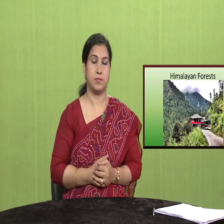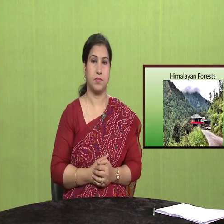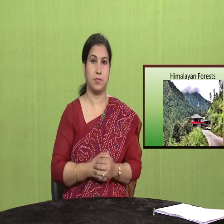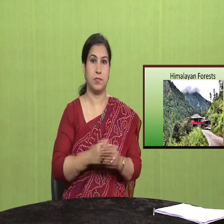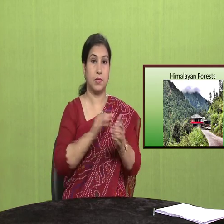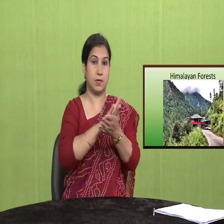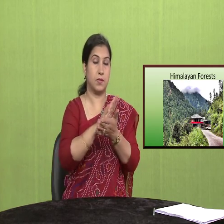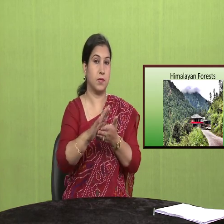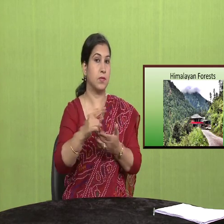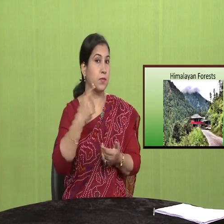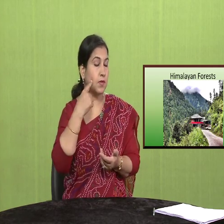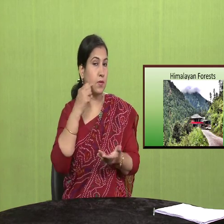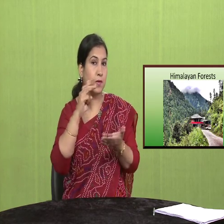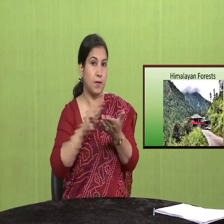Himalayan forests.